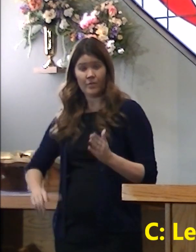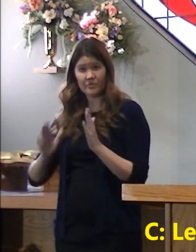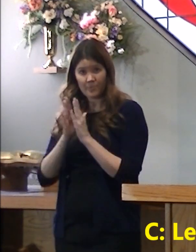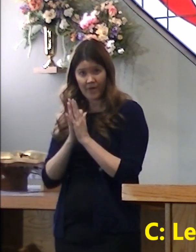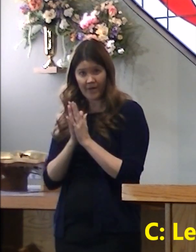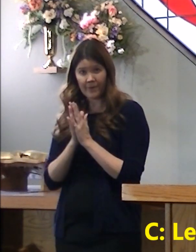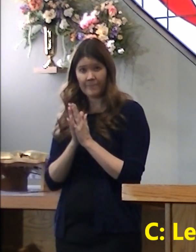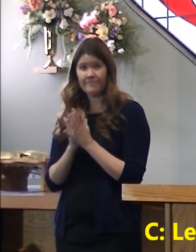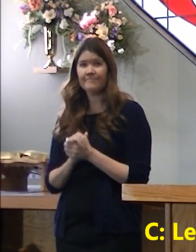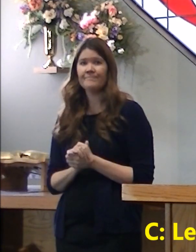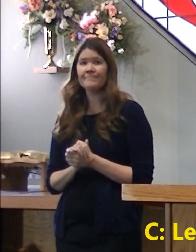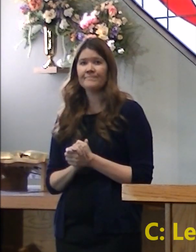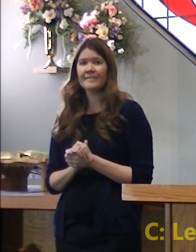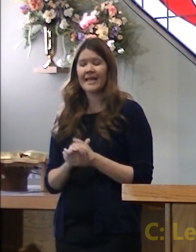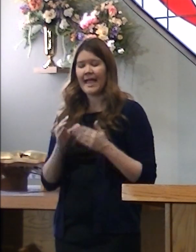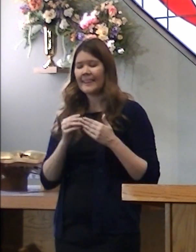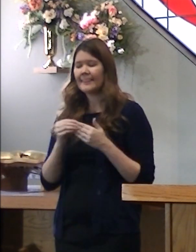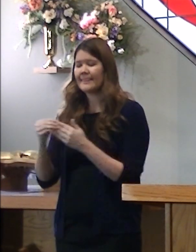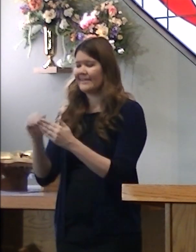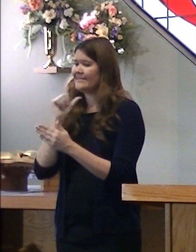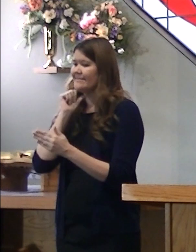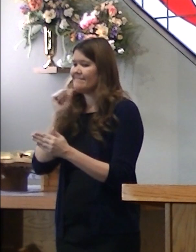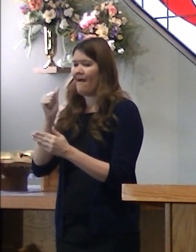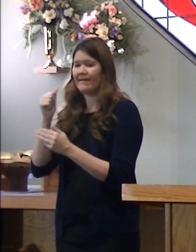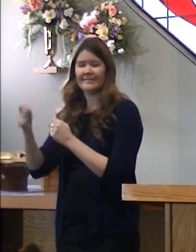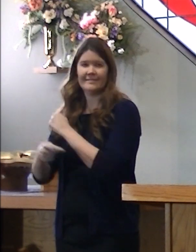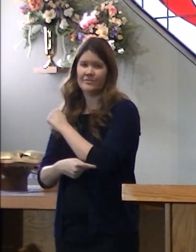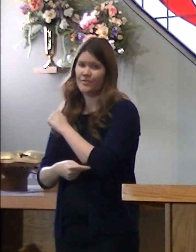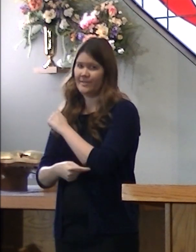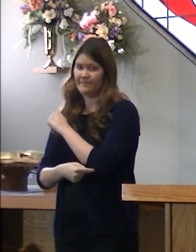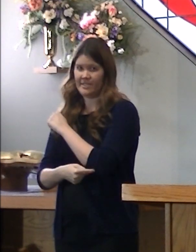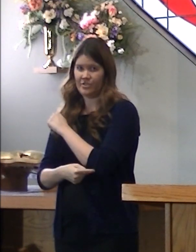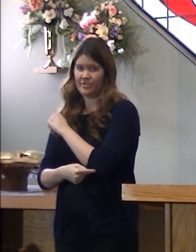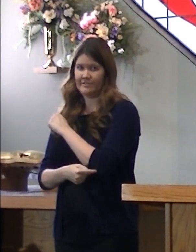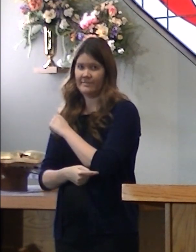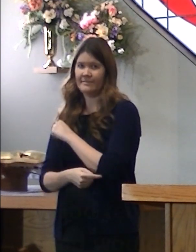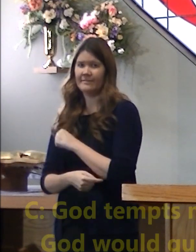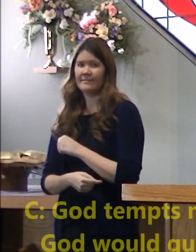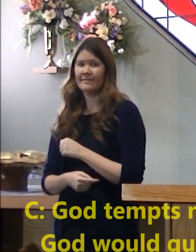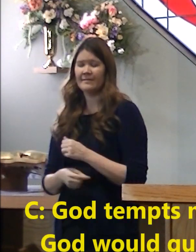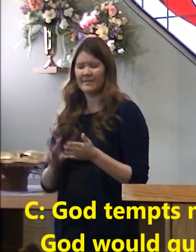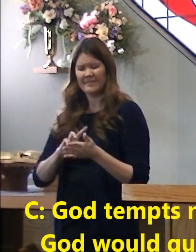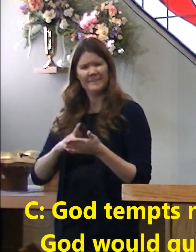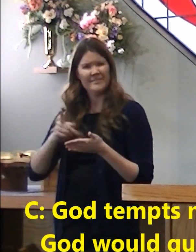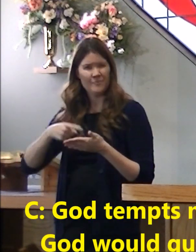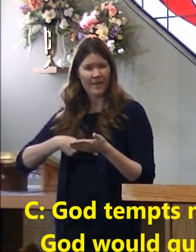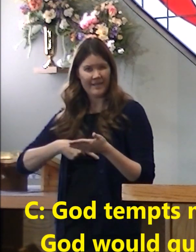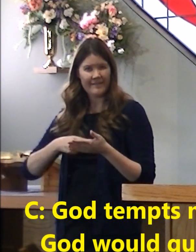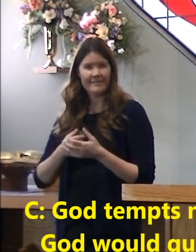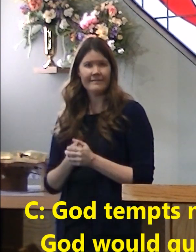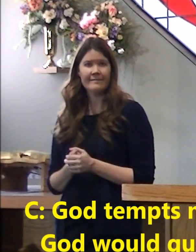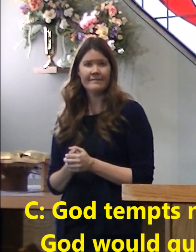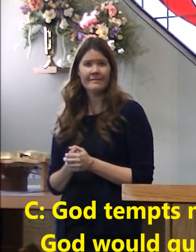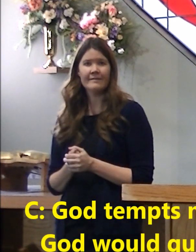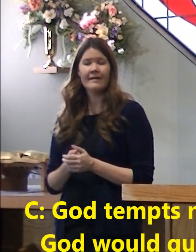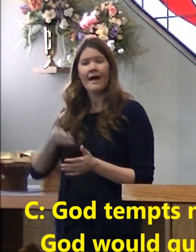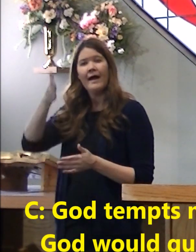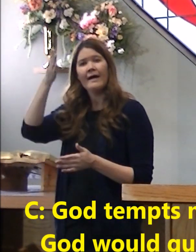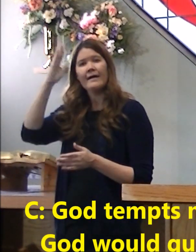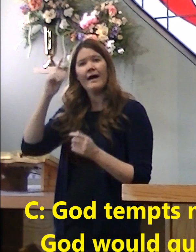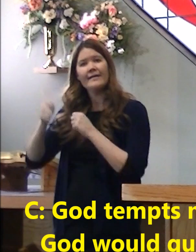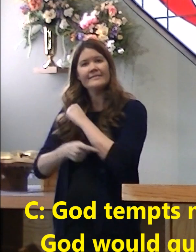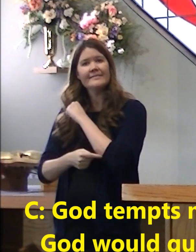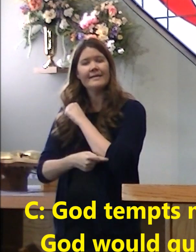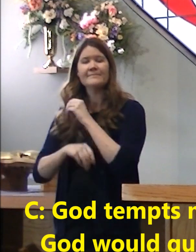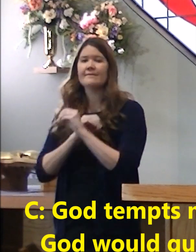Prayer? "Lead us not into temptation." What does this mean? God tempts